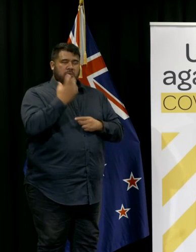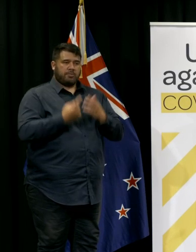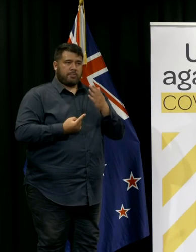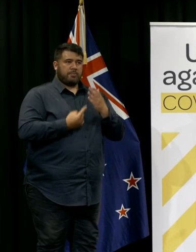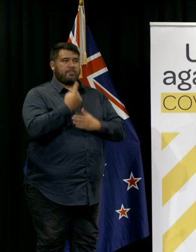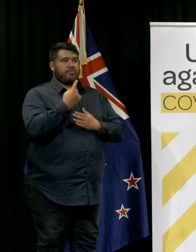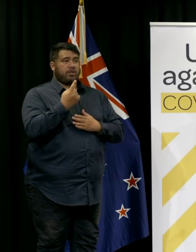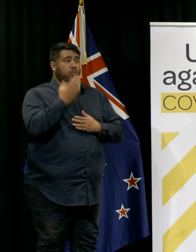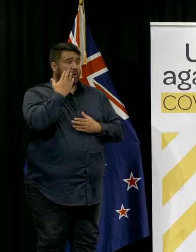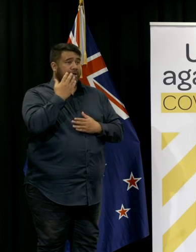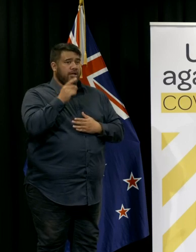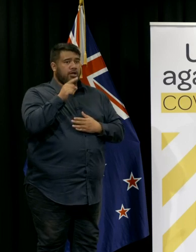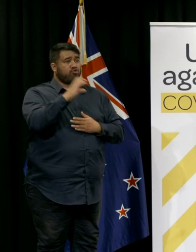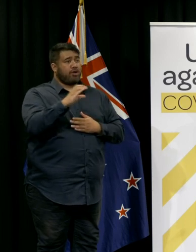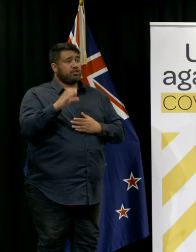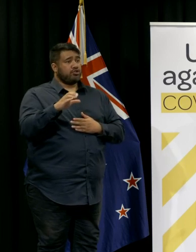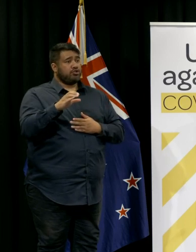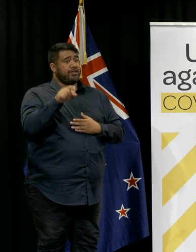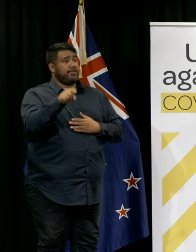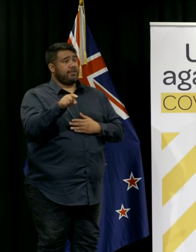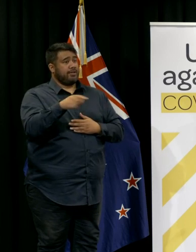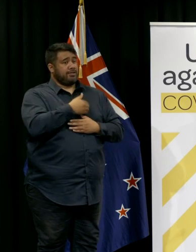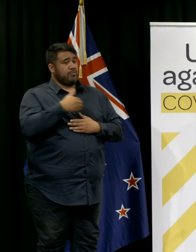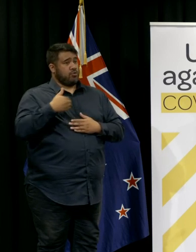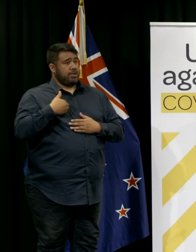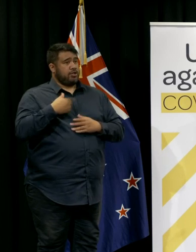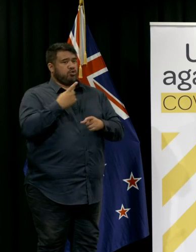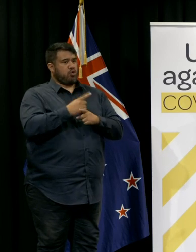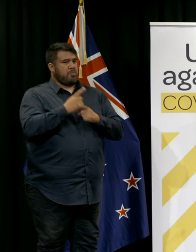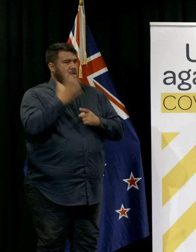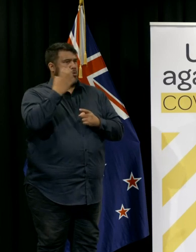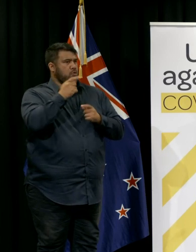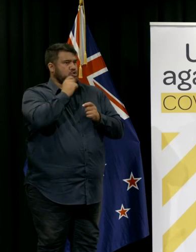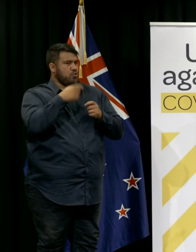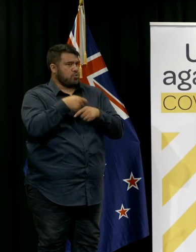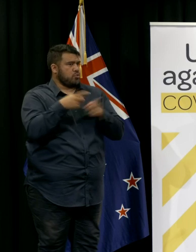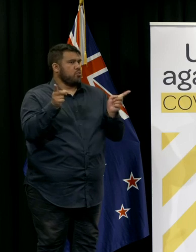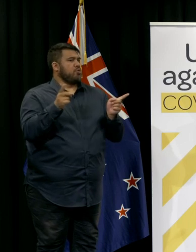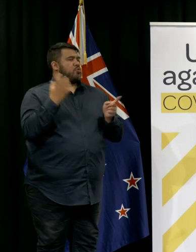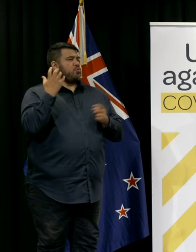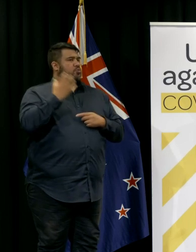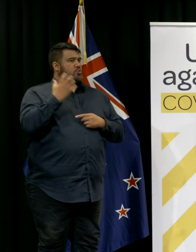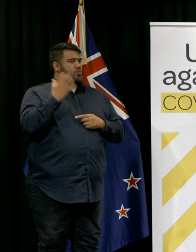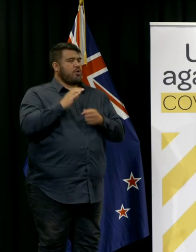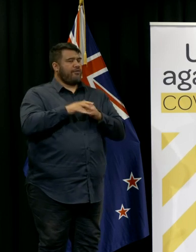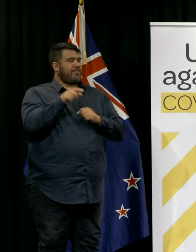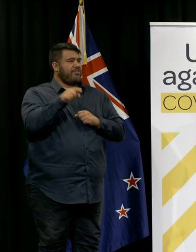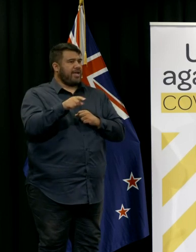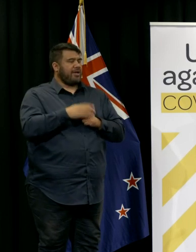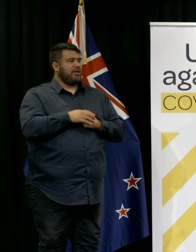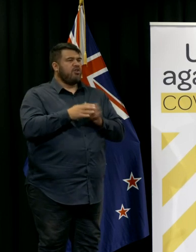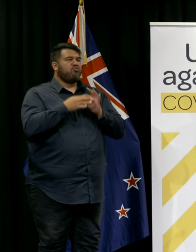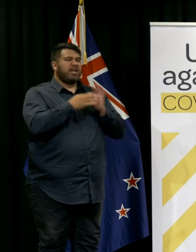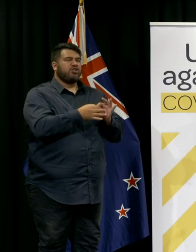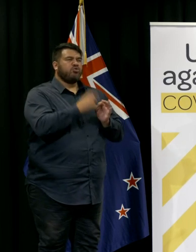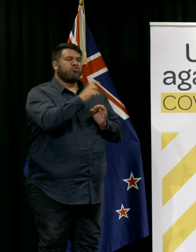at the High Court this morning in Christchurch. I want to acknowledge the courage but also the grief of the victims,